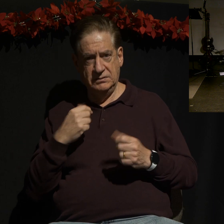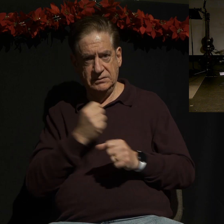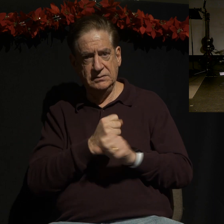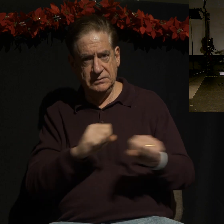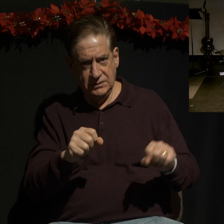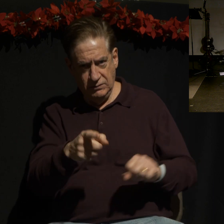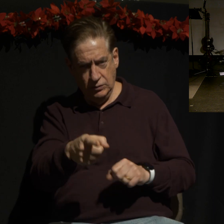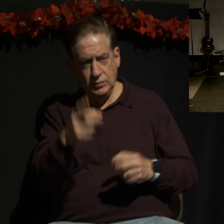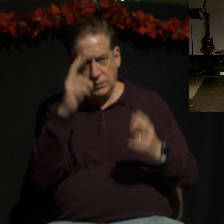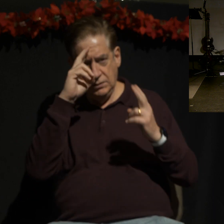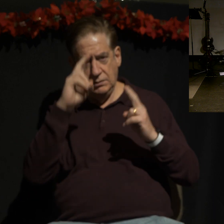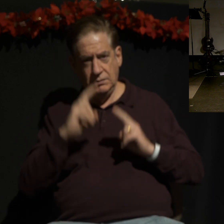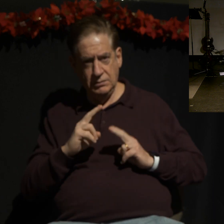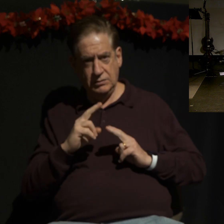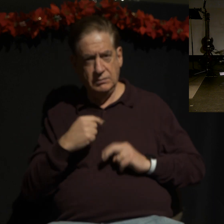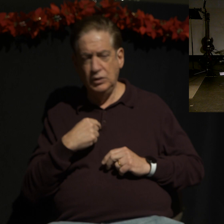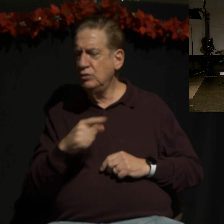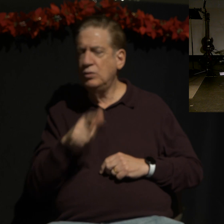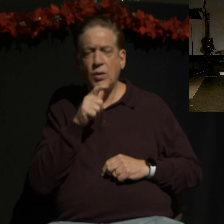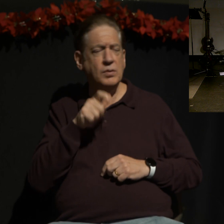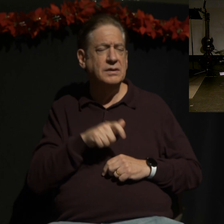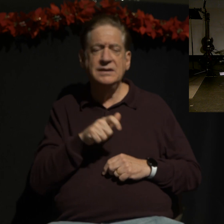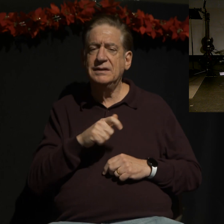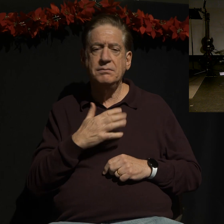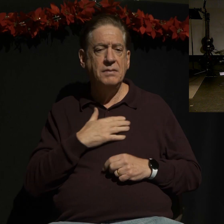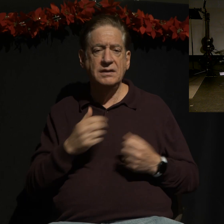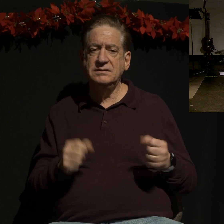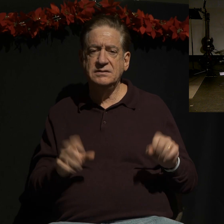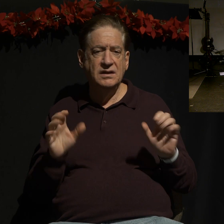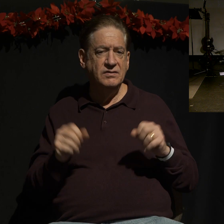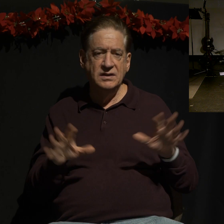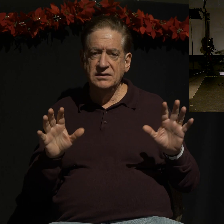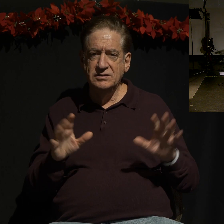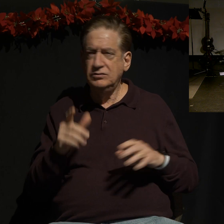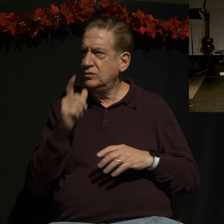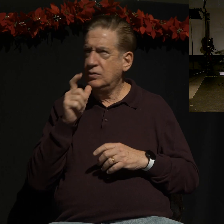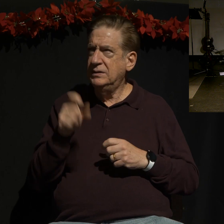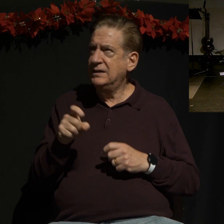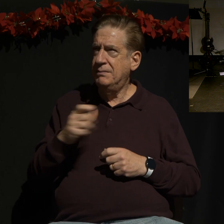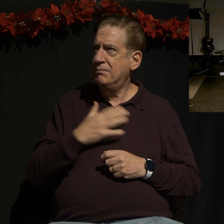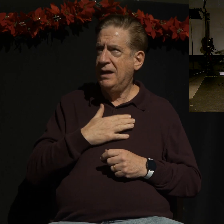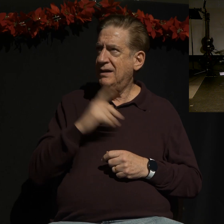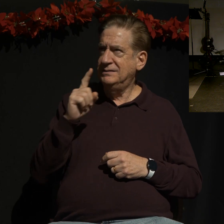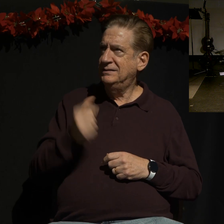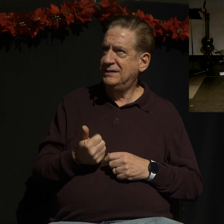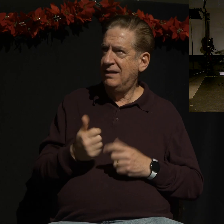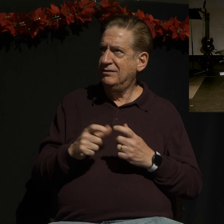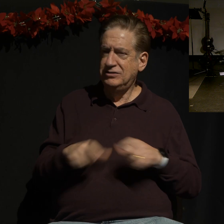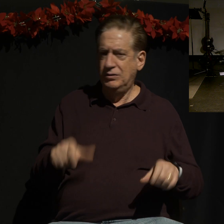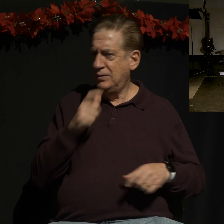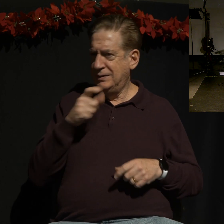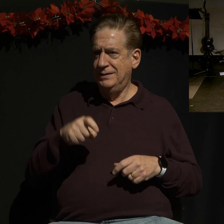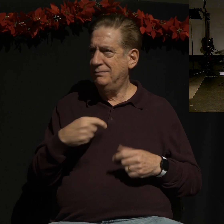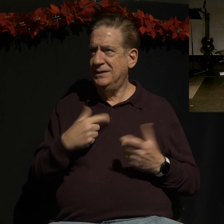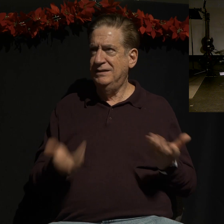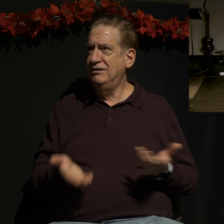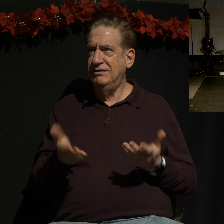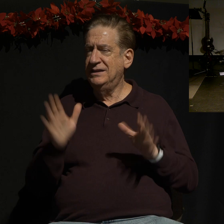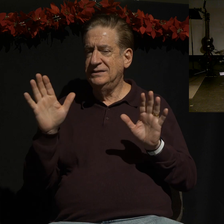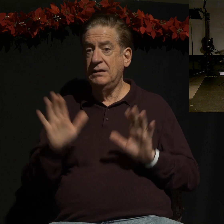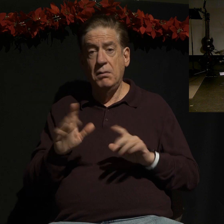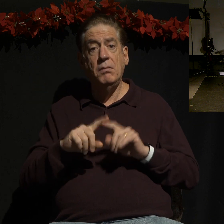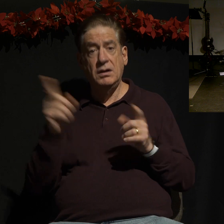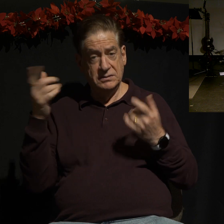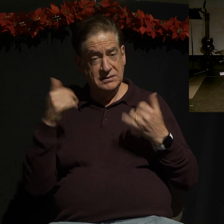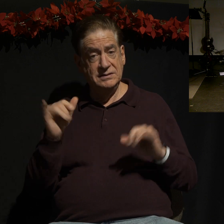All right, so you don't need my sacrifices. You don't need my tithe check. You don't need me here on Sunday, but